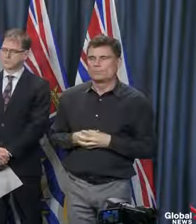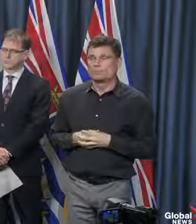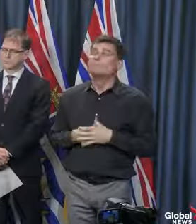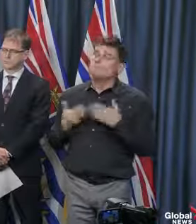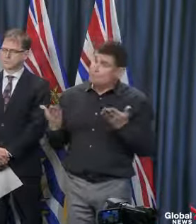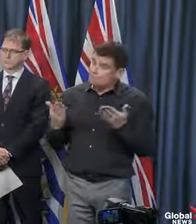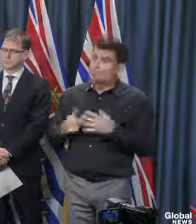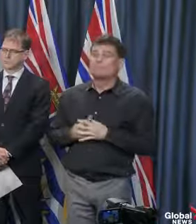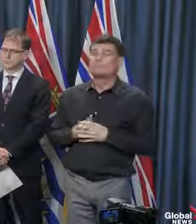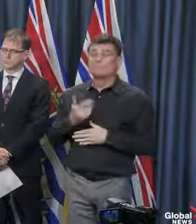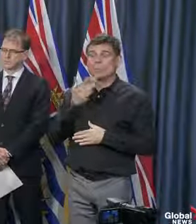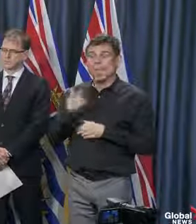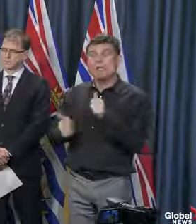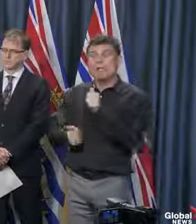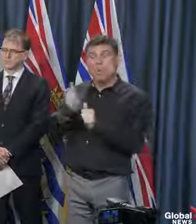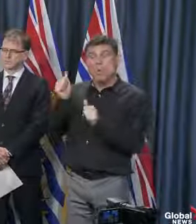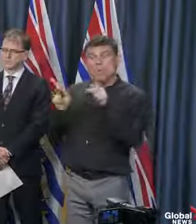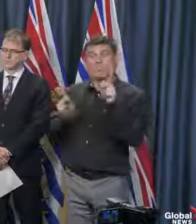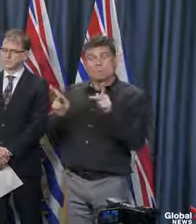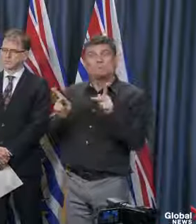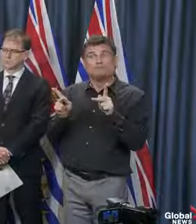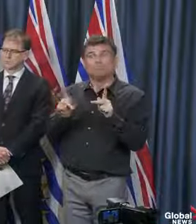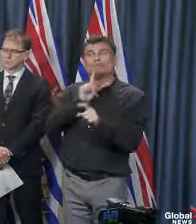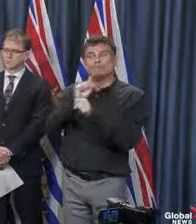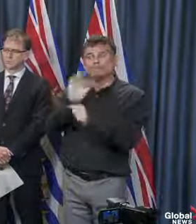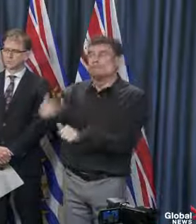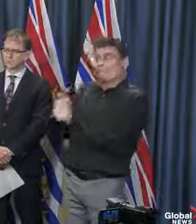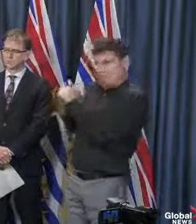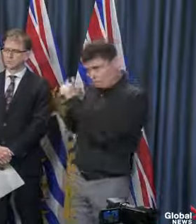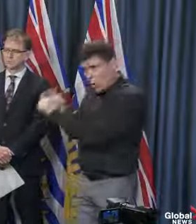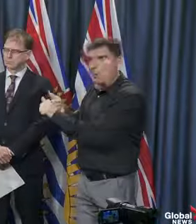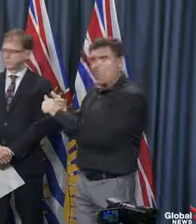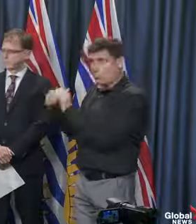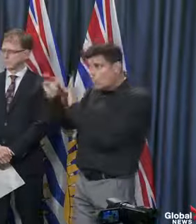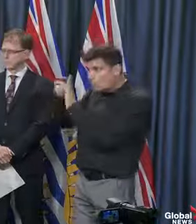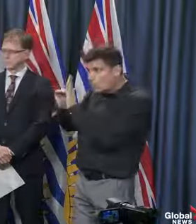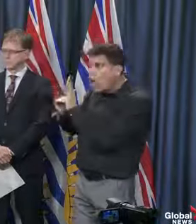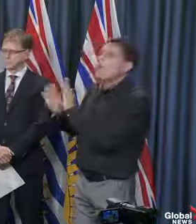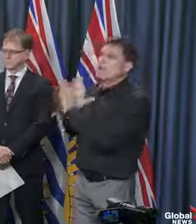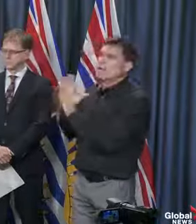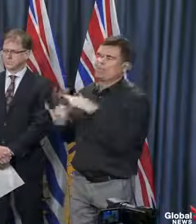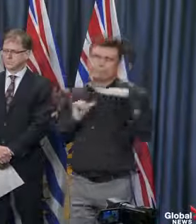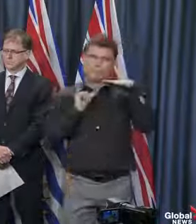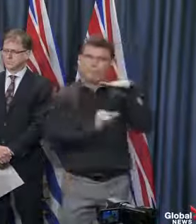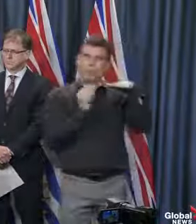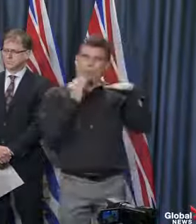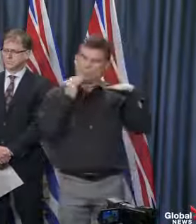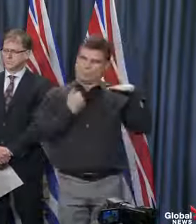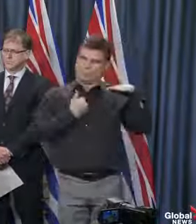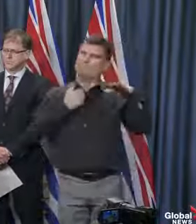in isolation at home and are developing and being able to manage their disease at home.